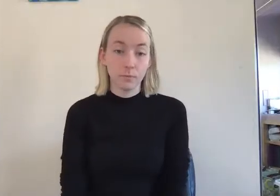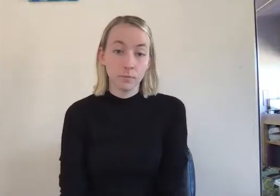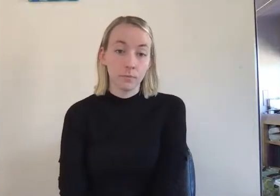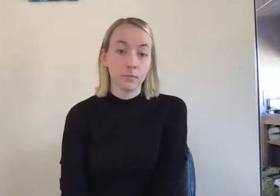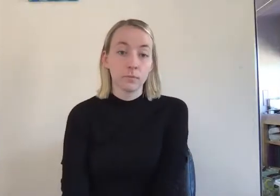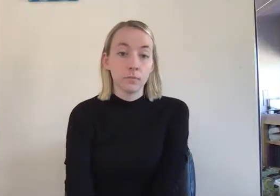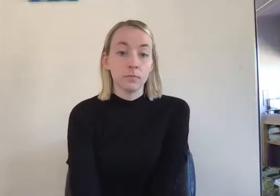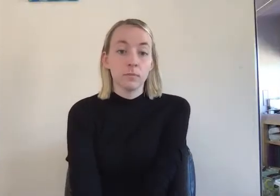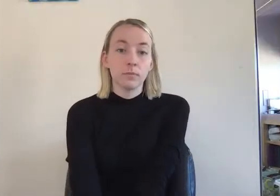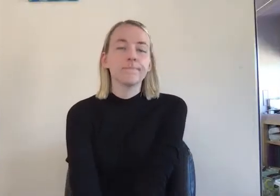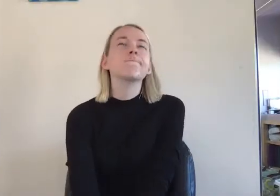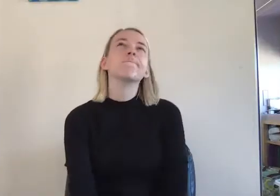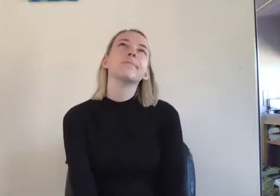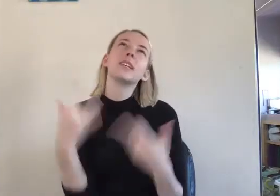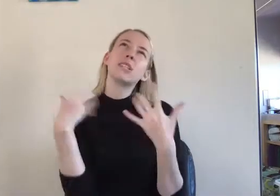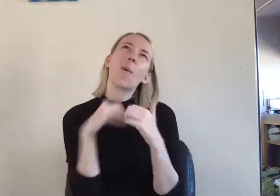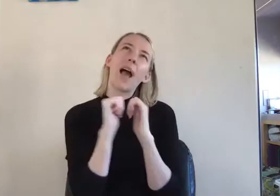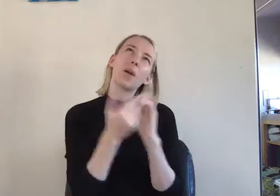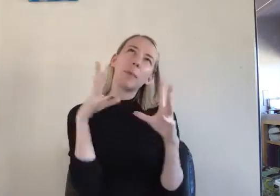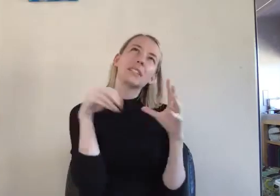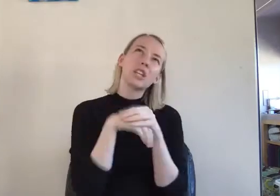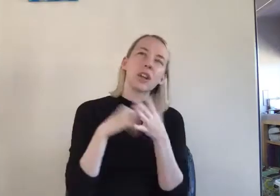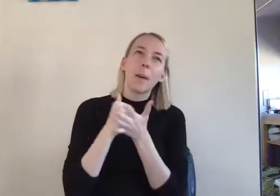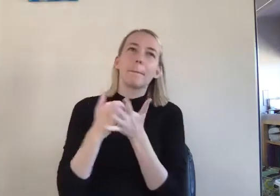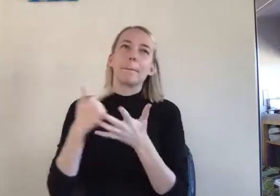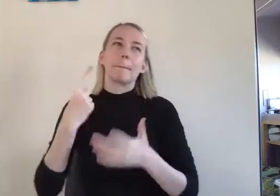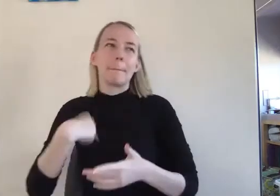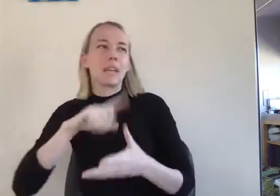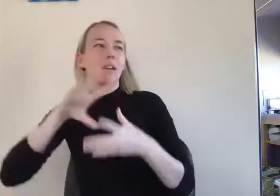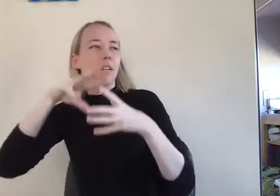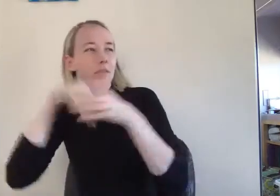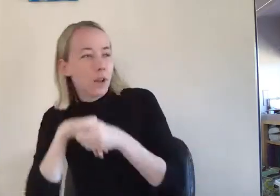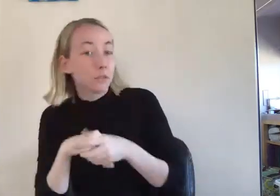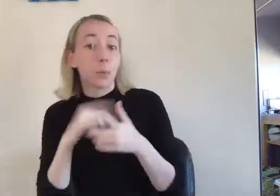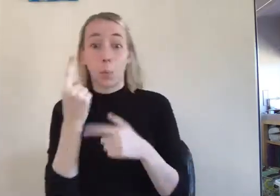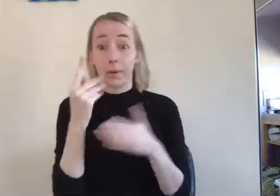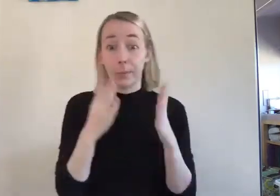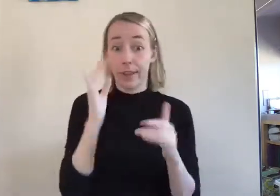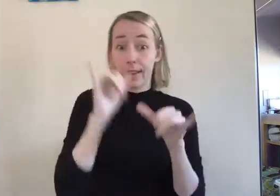So how did participation help me be a part of? So one of the ways that happened